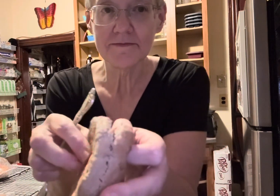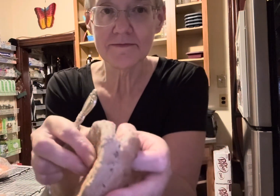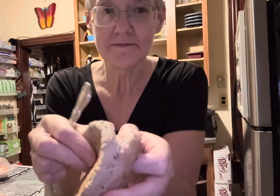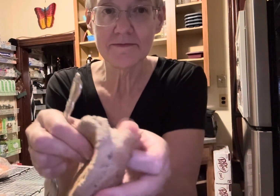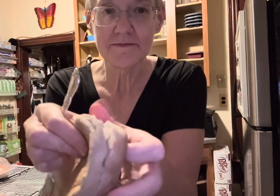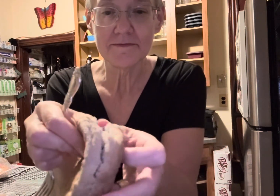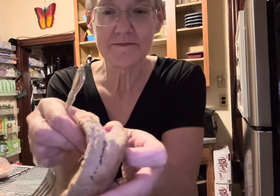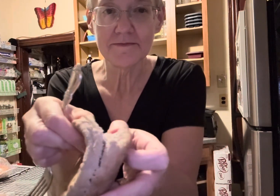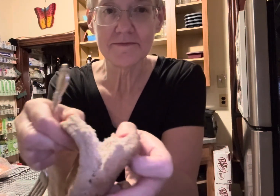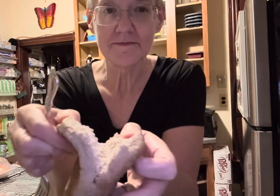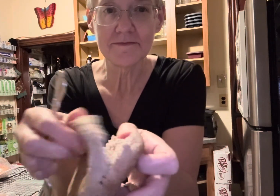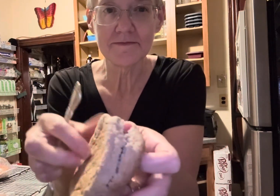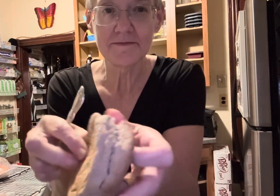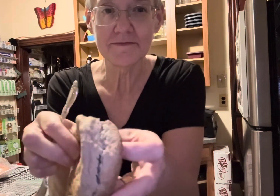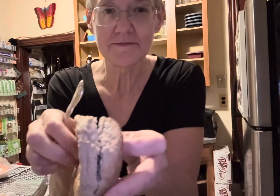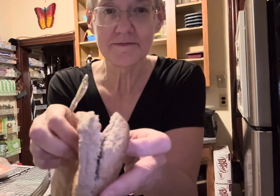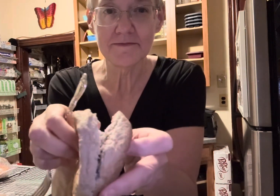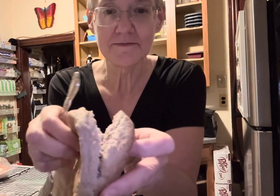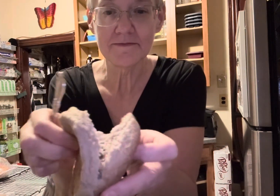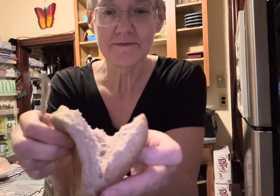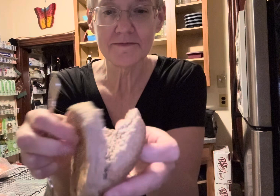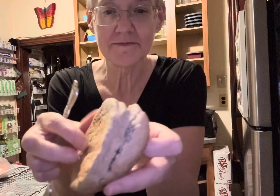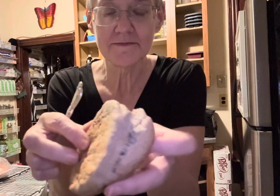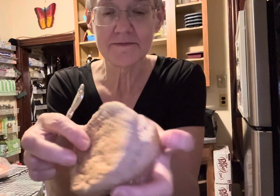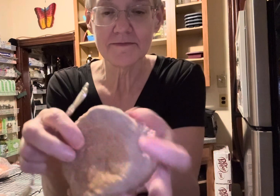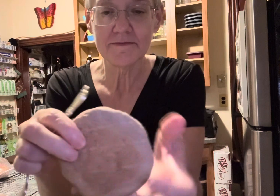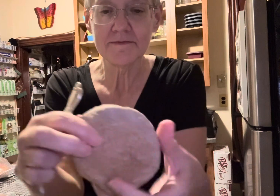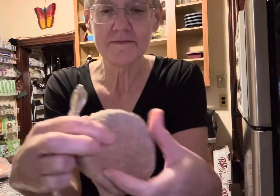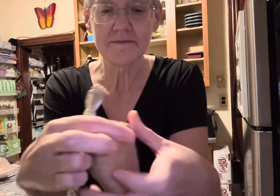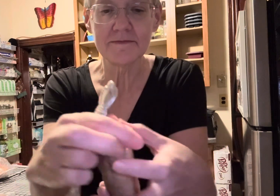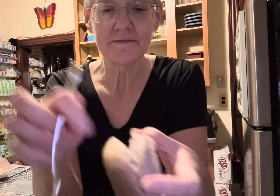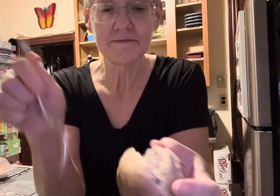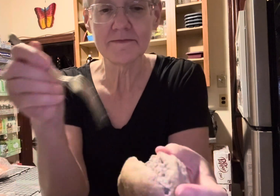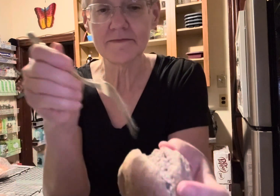And then gently pull it apart.